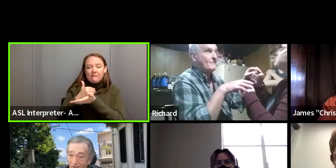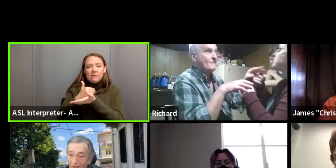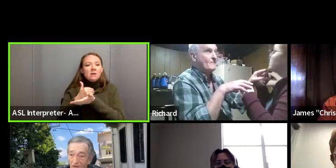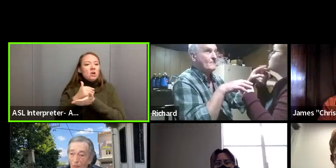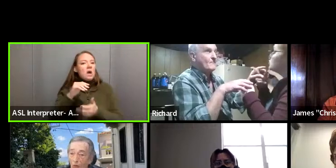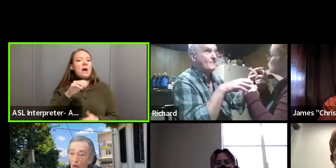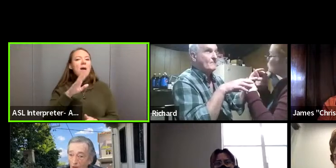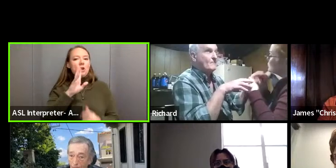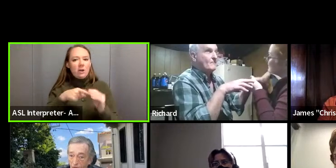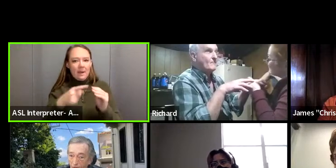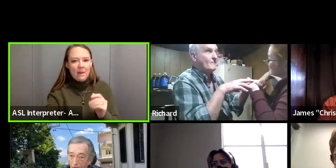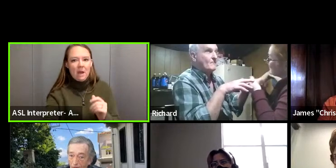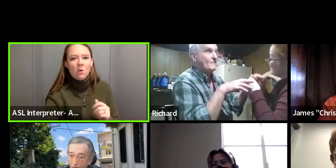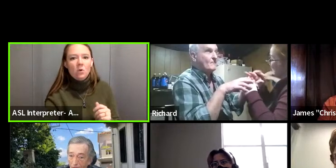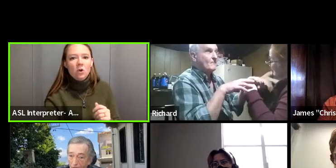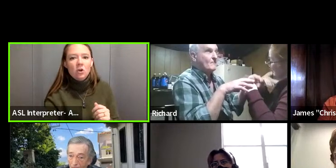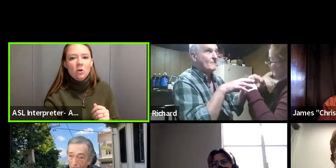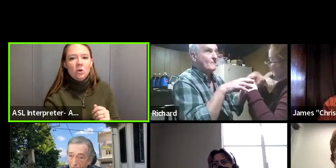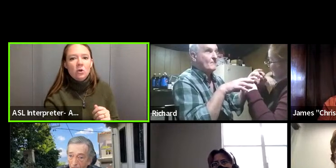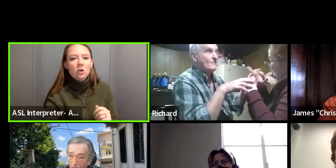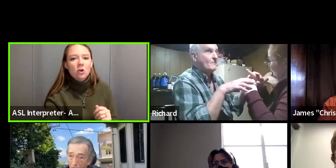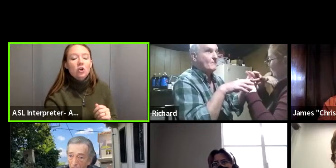truly accessible option.